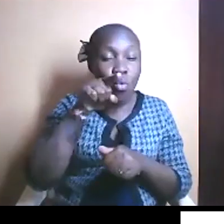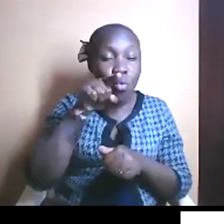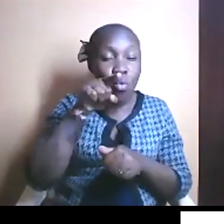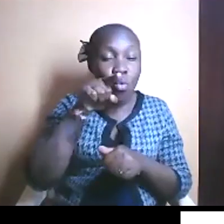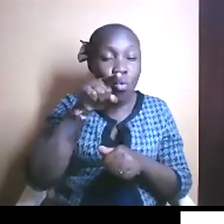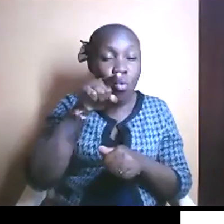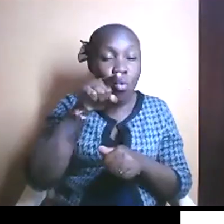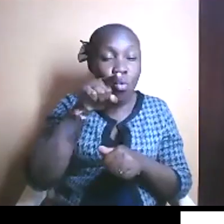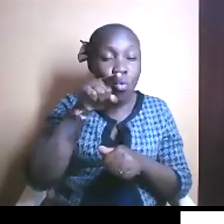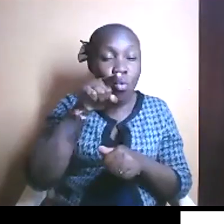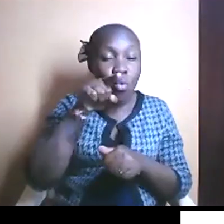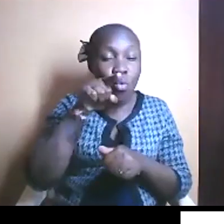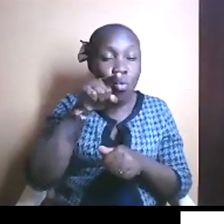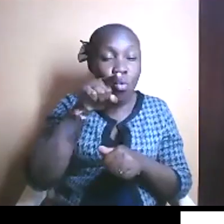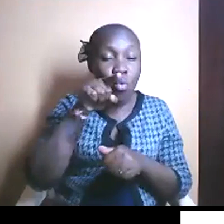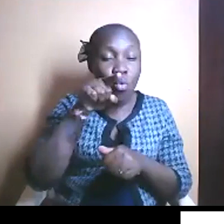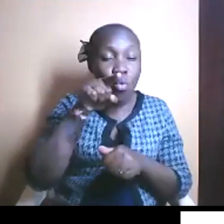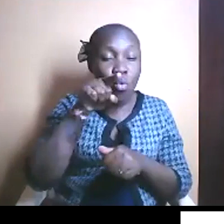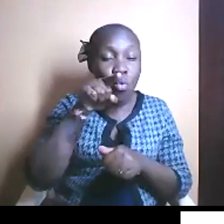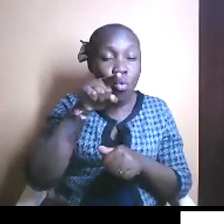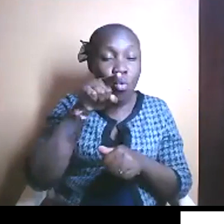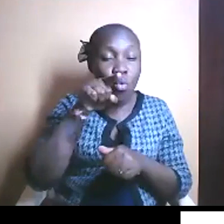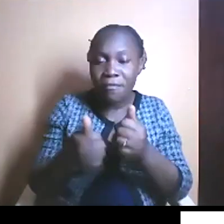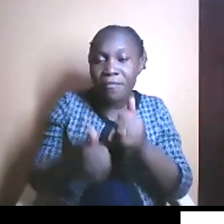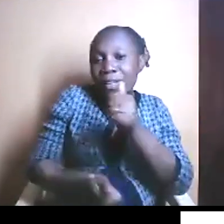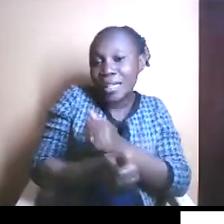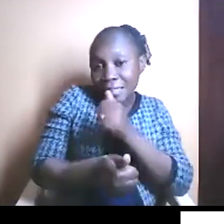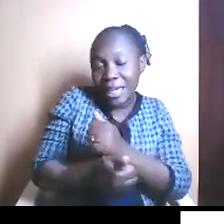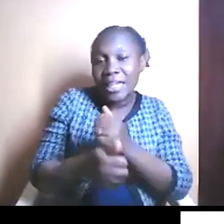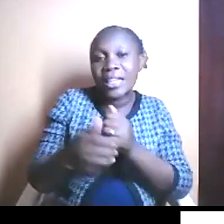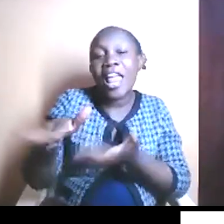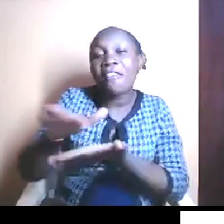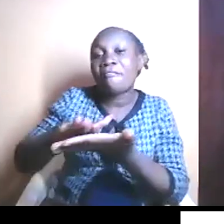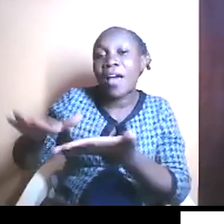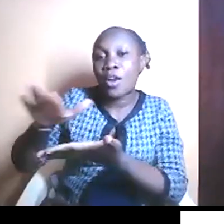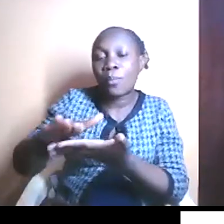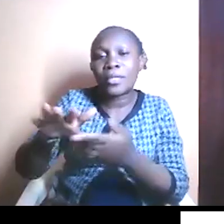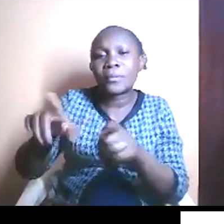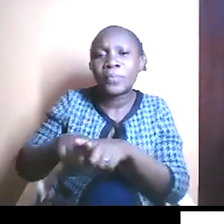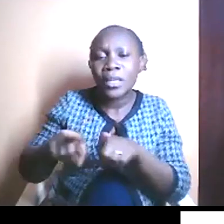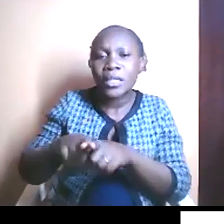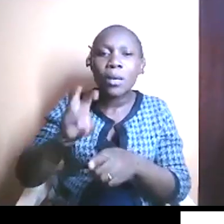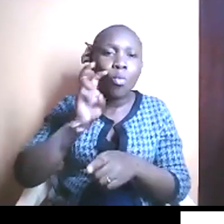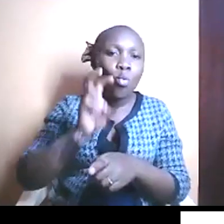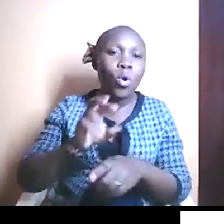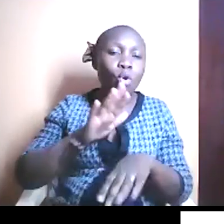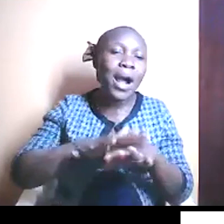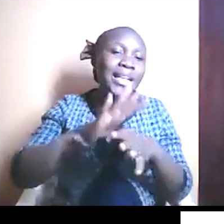up environments. Also need to detect the toxic patterns that we have had over time, as I said